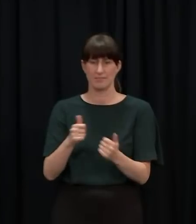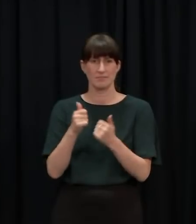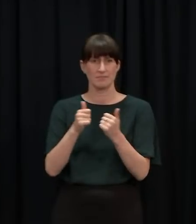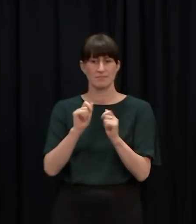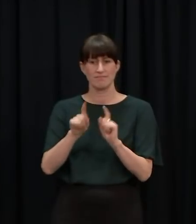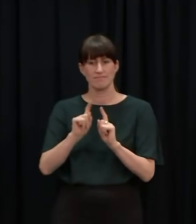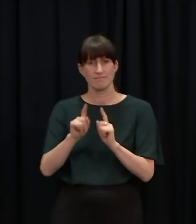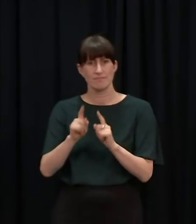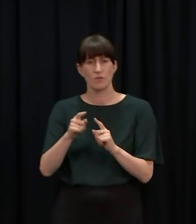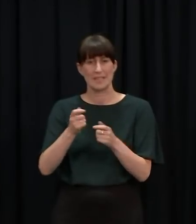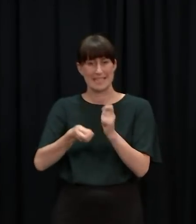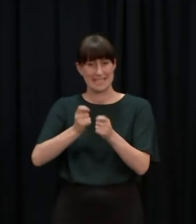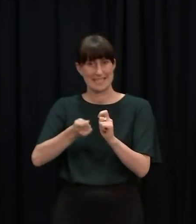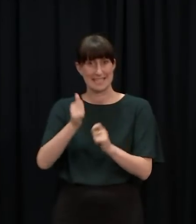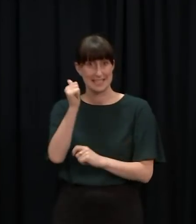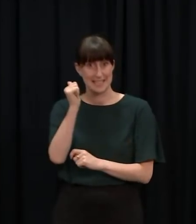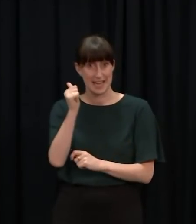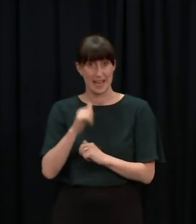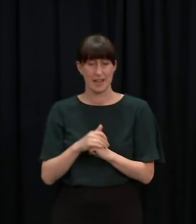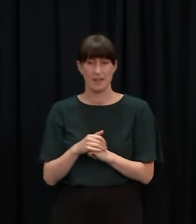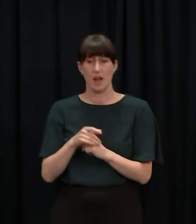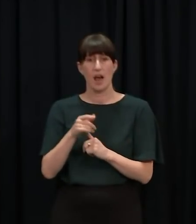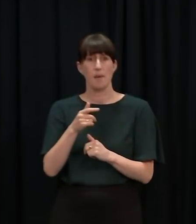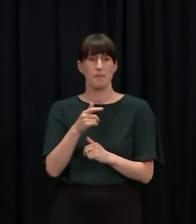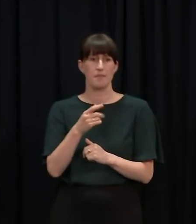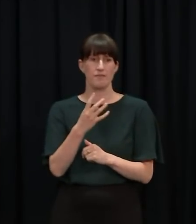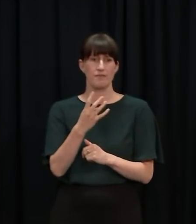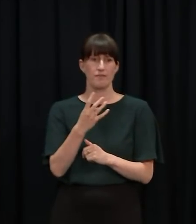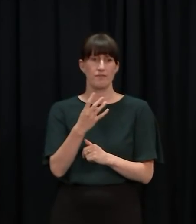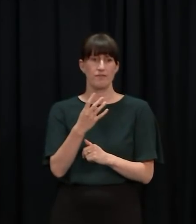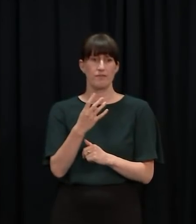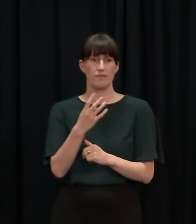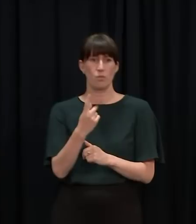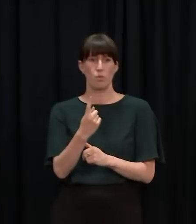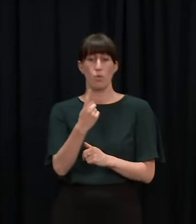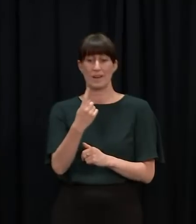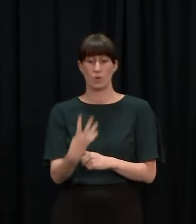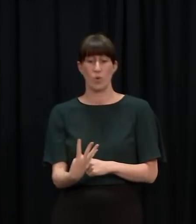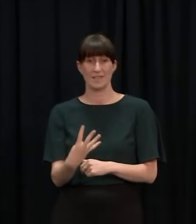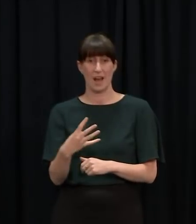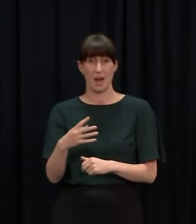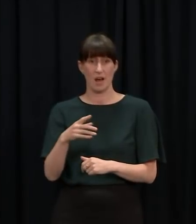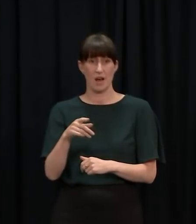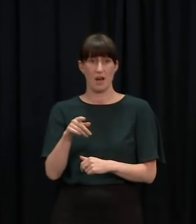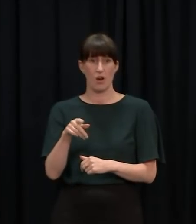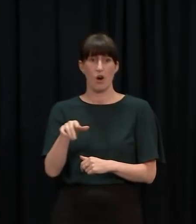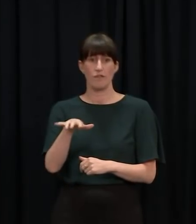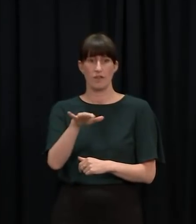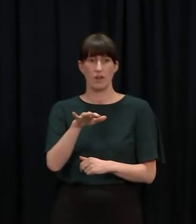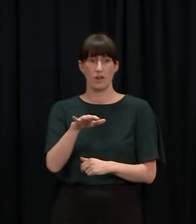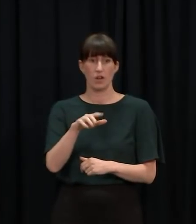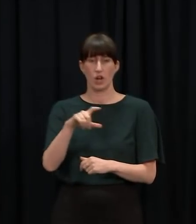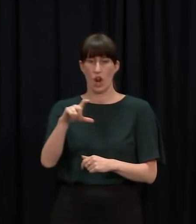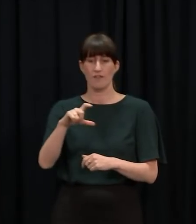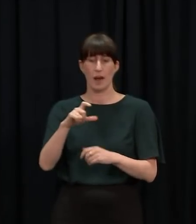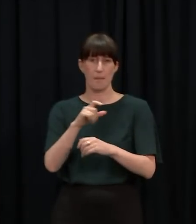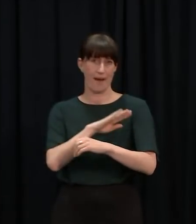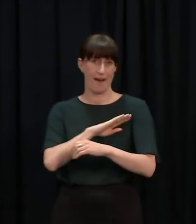been tested since the beginning of the outbreak. So to everyone who turned up yesterday to be tested and those who are turning up today, thank you very